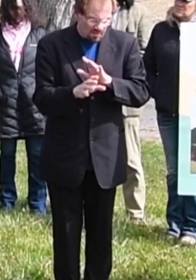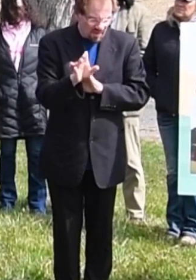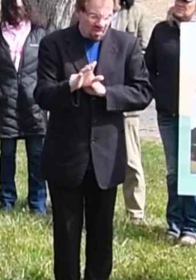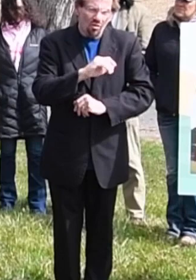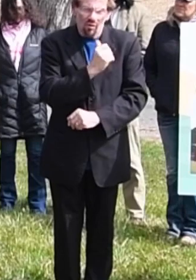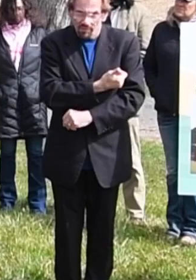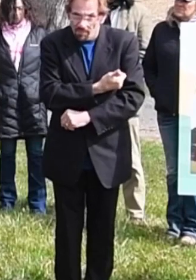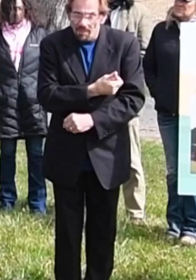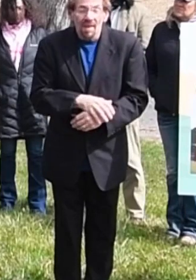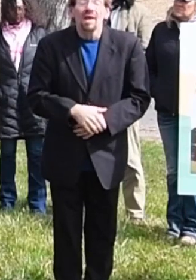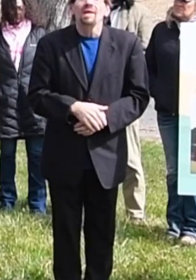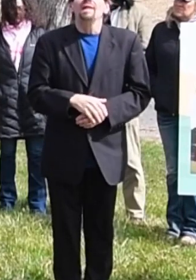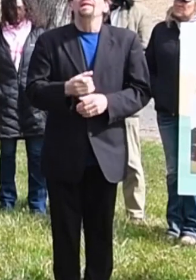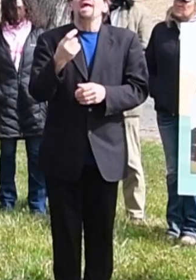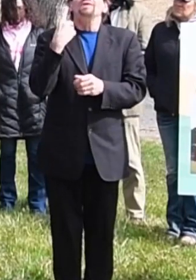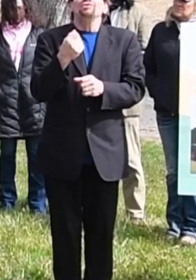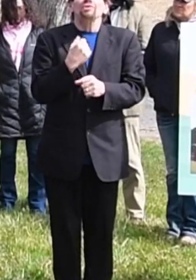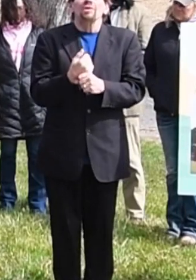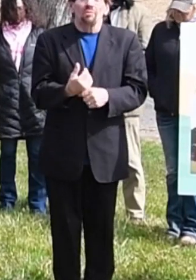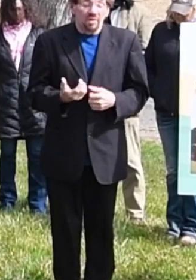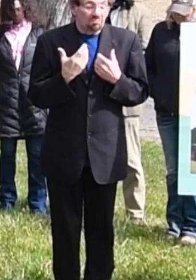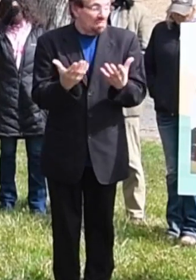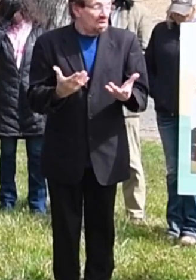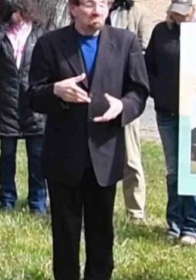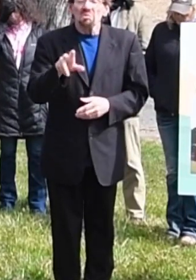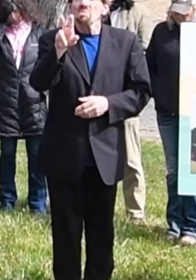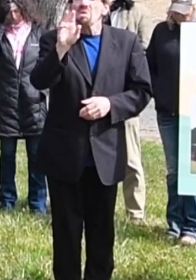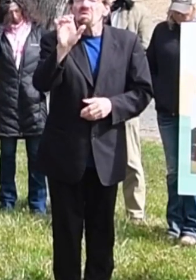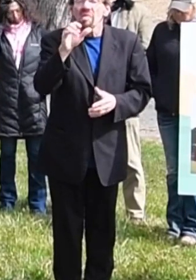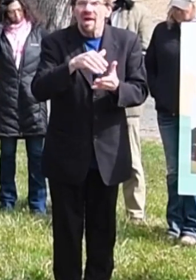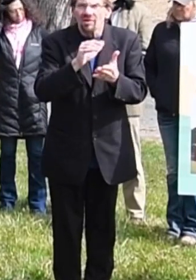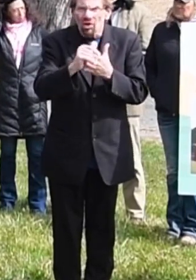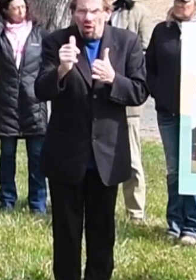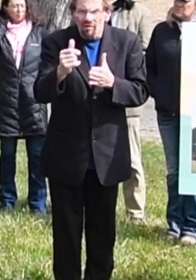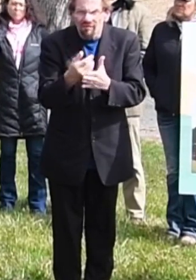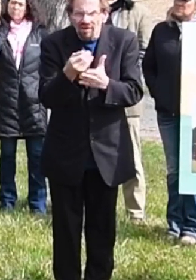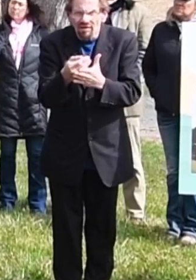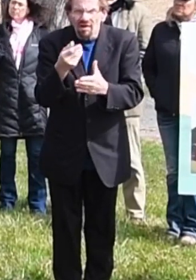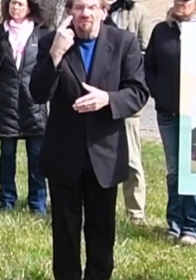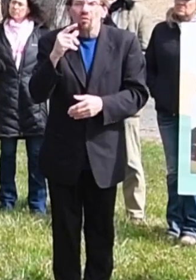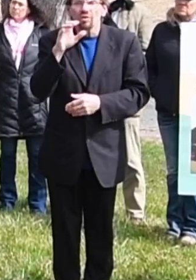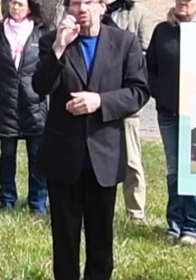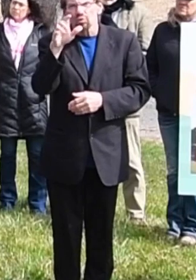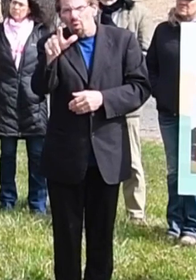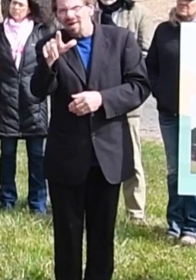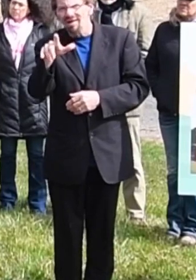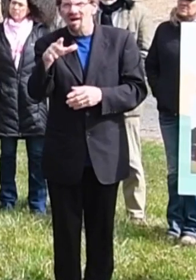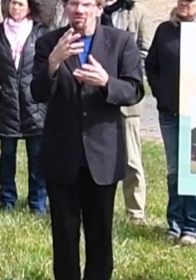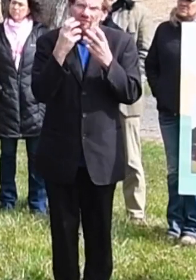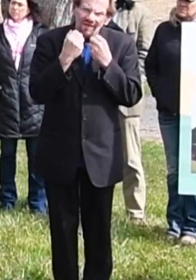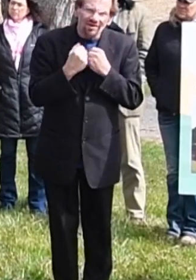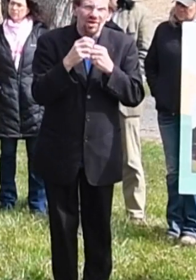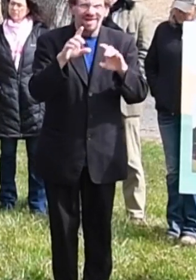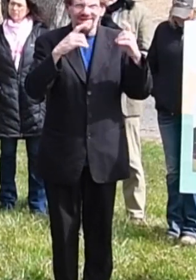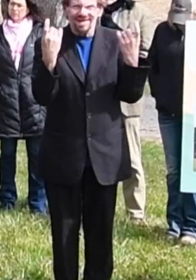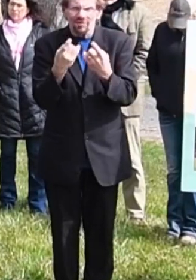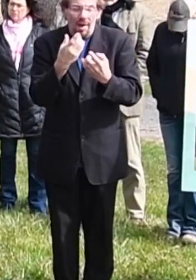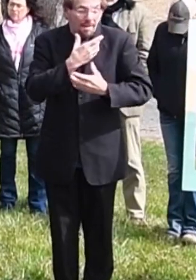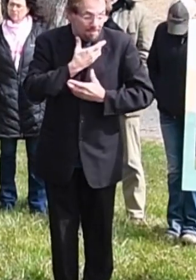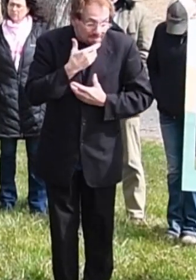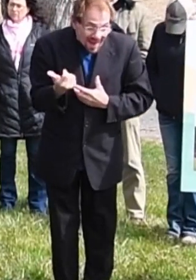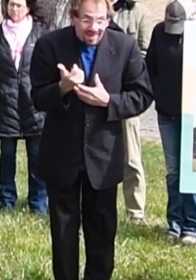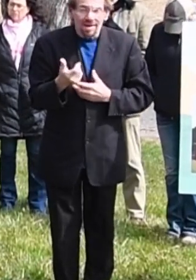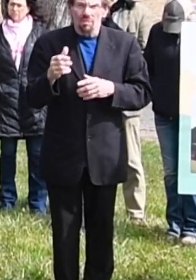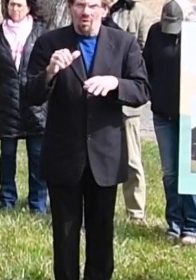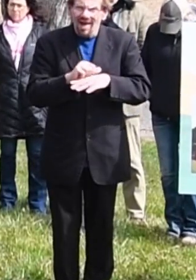year, we provided $200,000 in funding to our Soil Conservation District's Best Management Practice